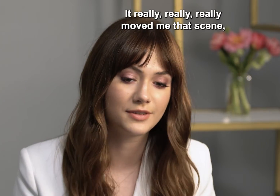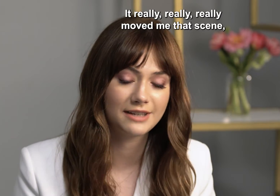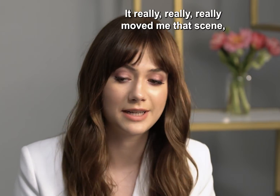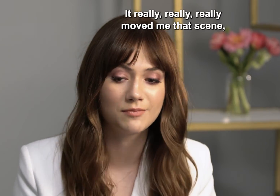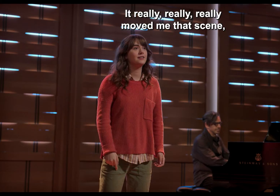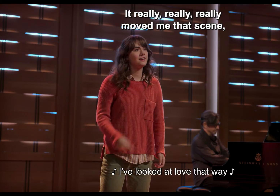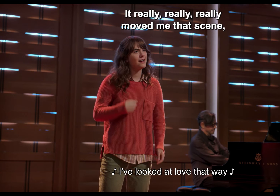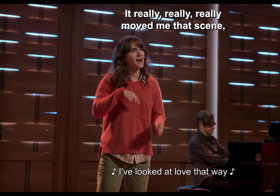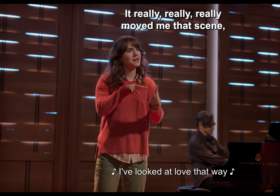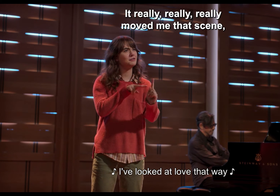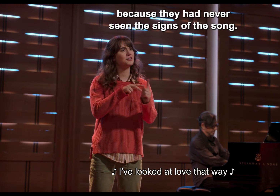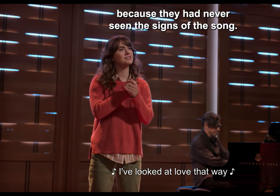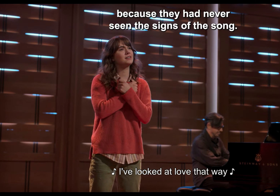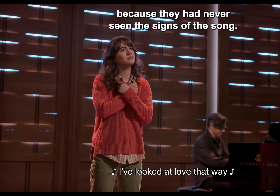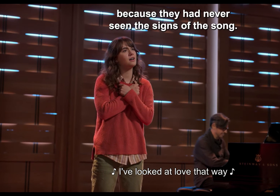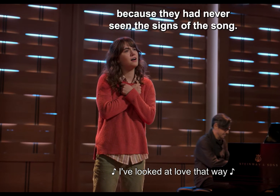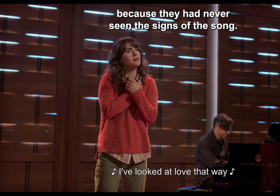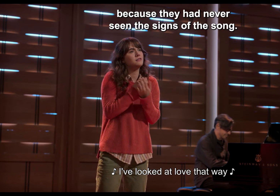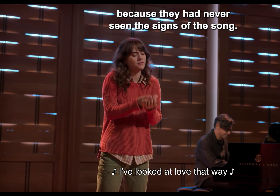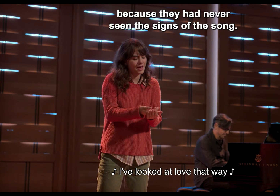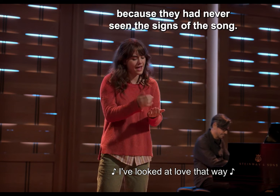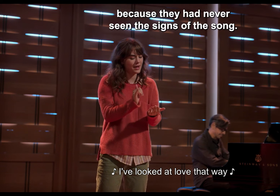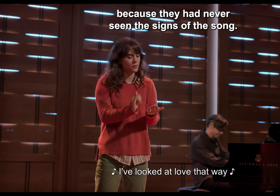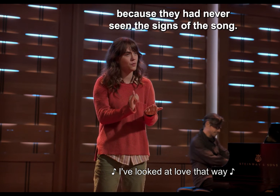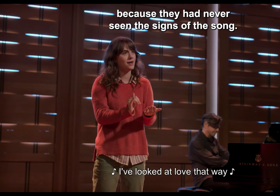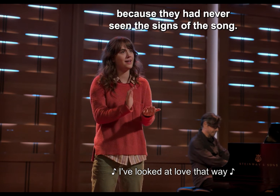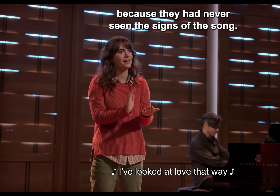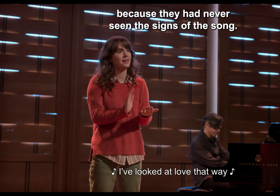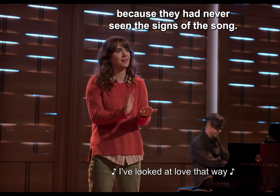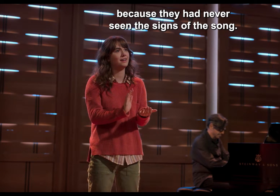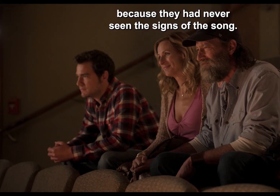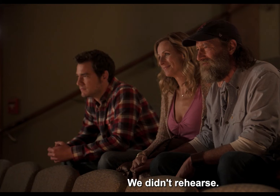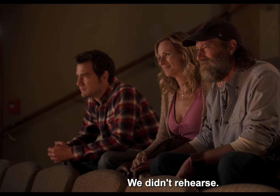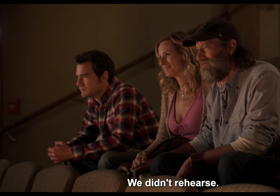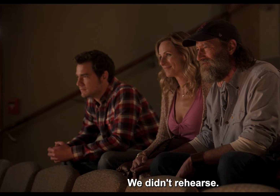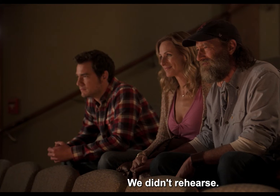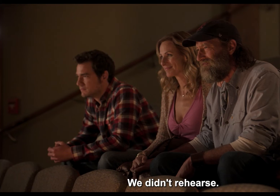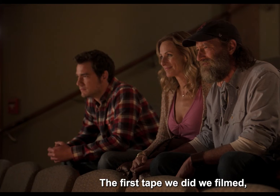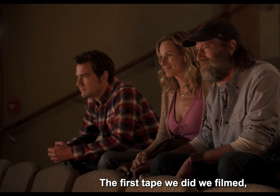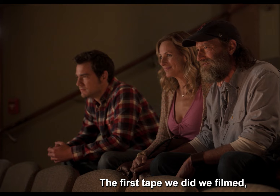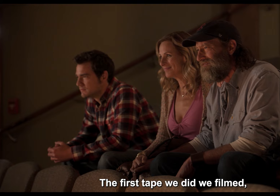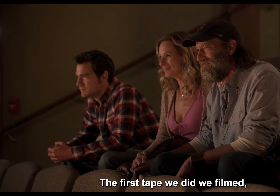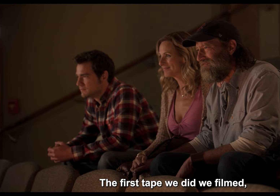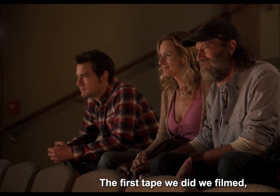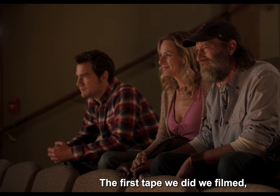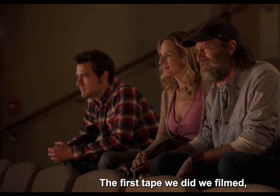really, really moved me, that scene, because they had never seen the signs of the song. We didn't rehearse. The first take we did, we filmed.